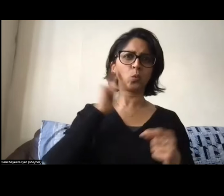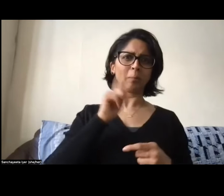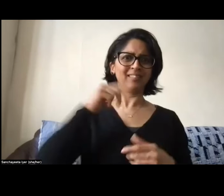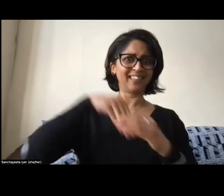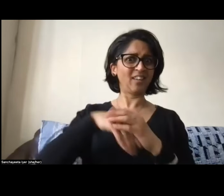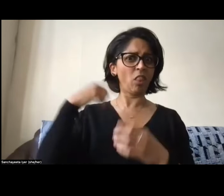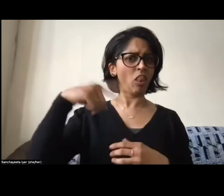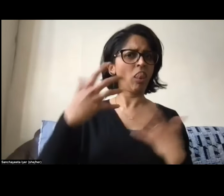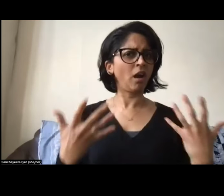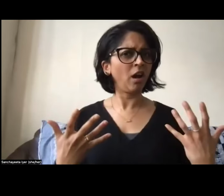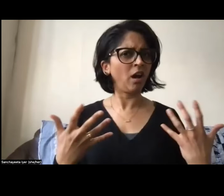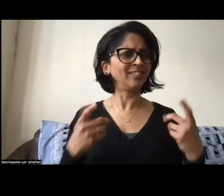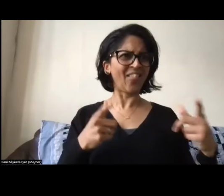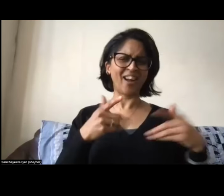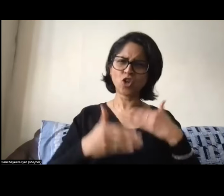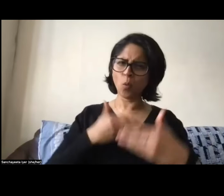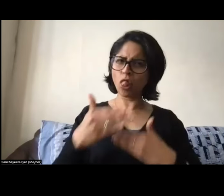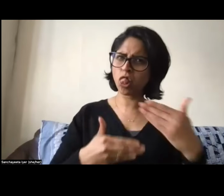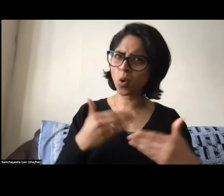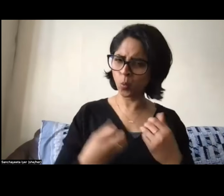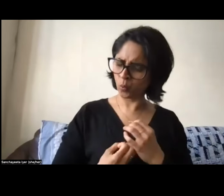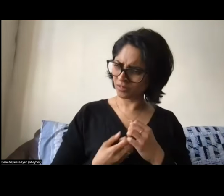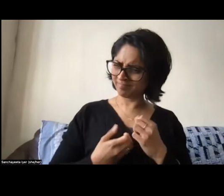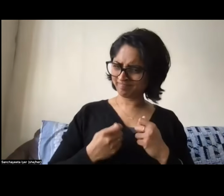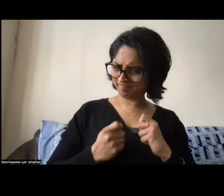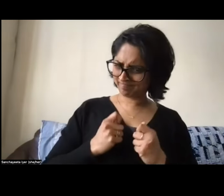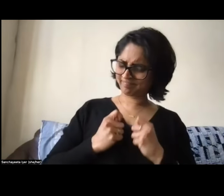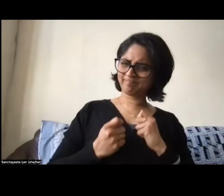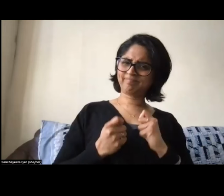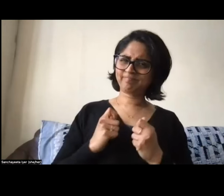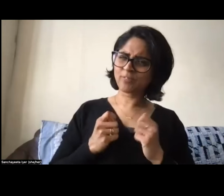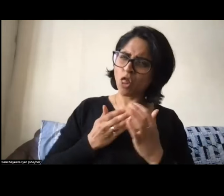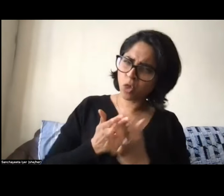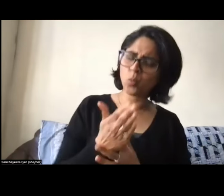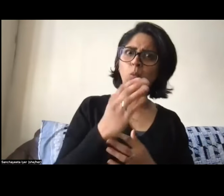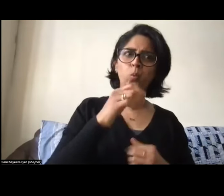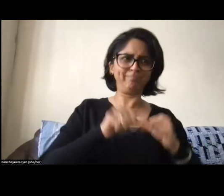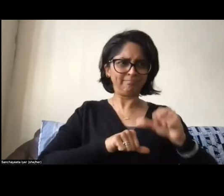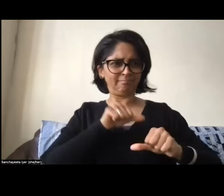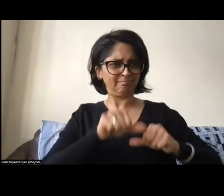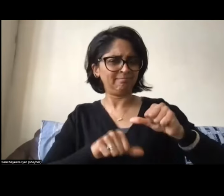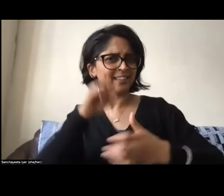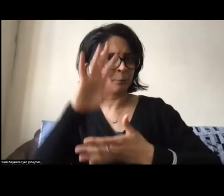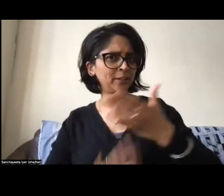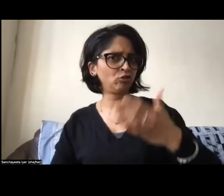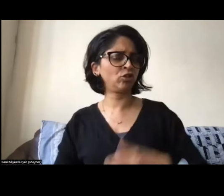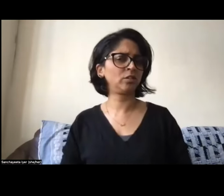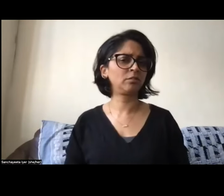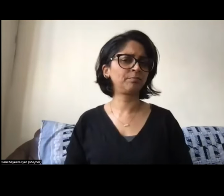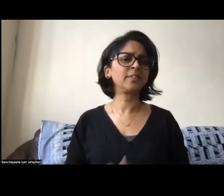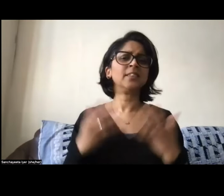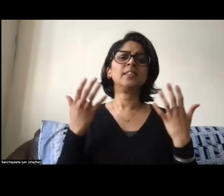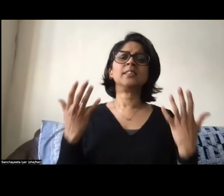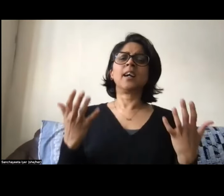impacted on their own sense of self as a deaf Indian woman in London. And it took time for them to work through